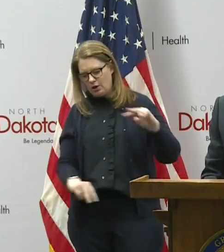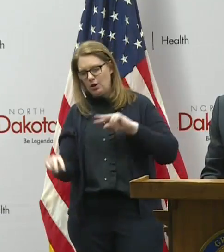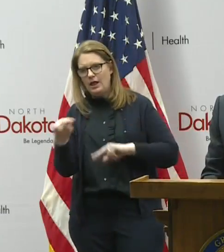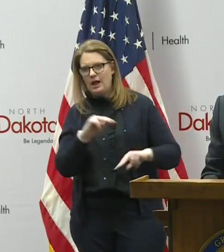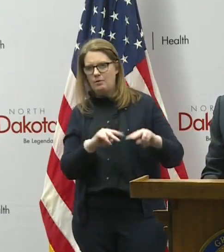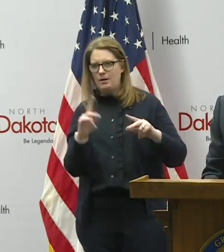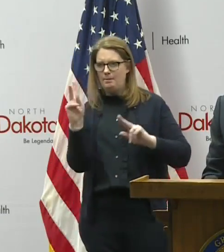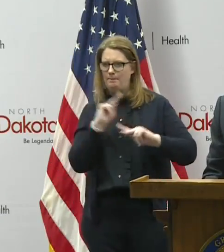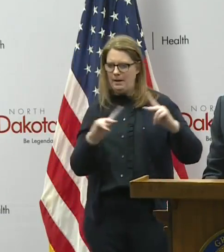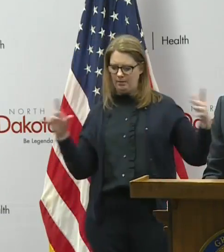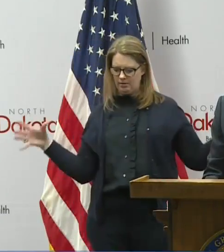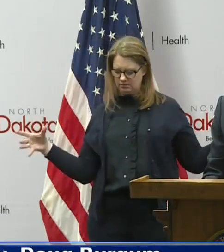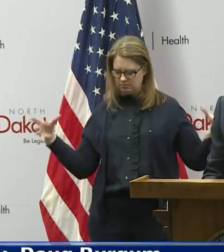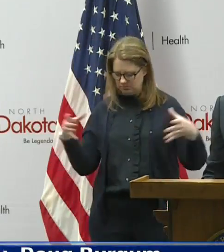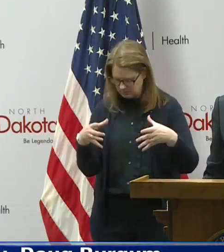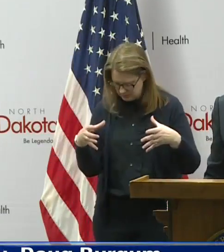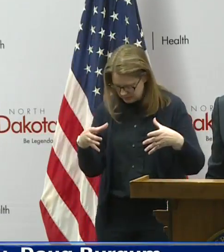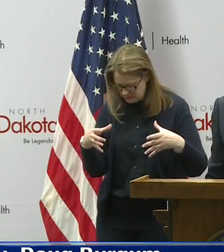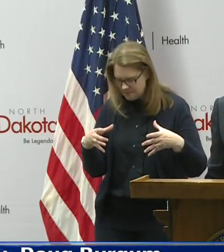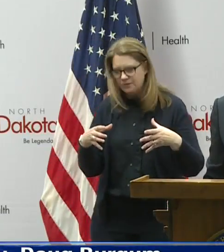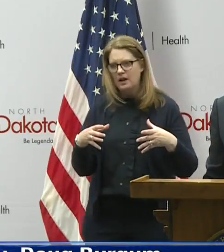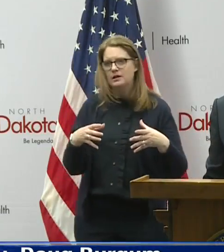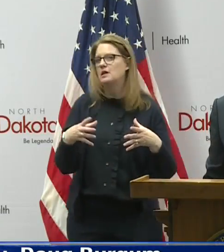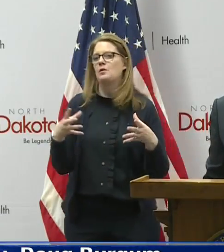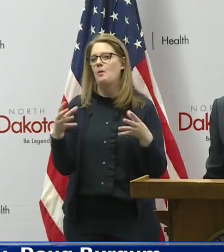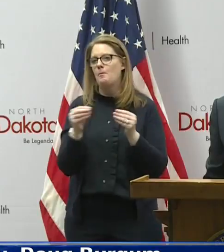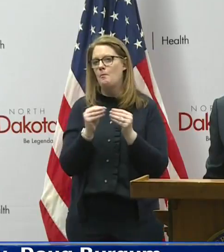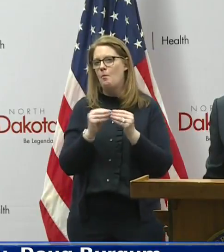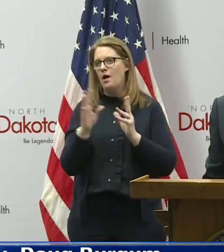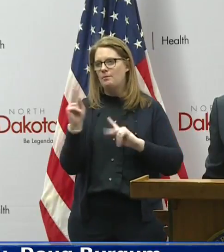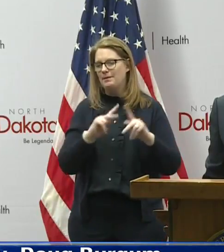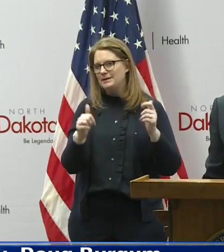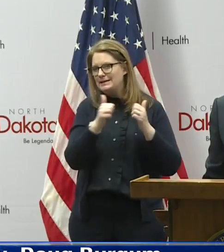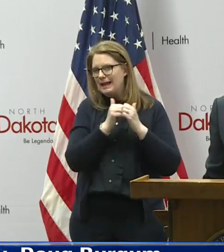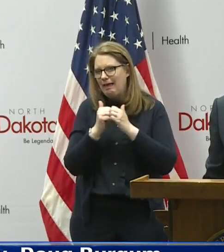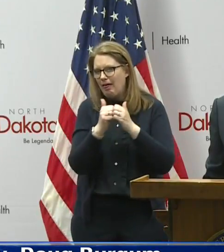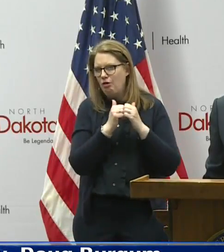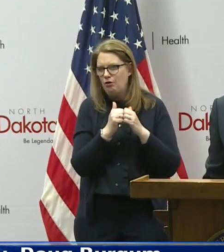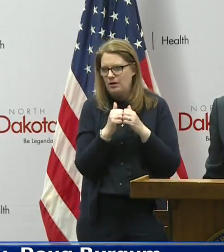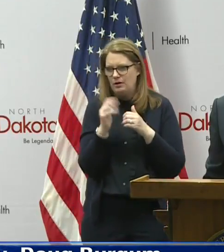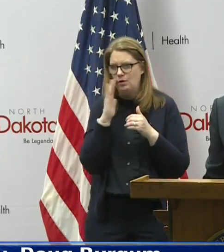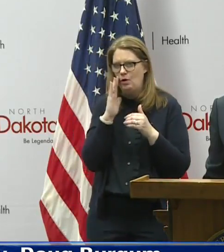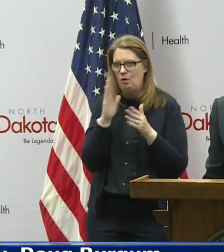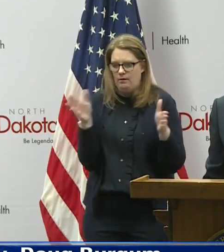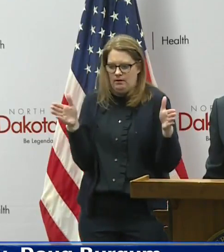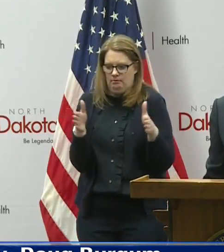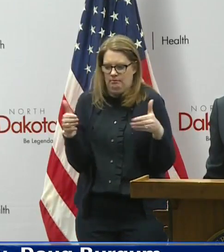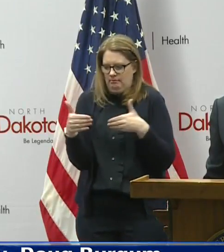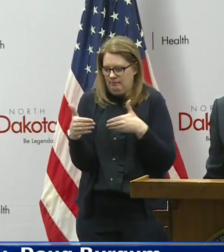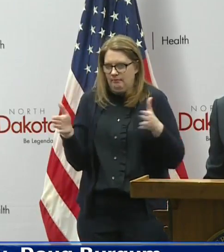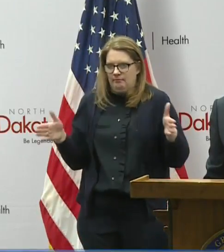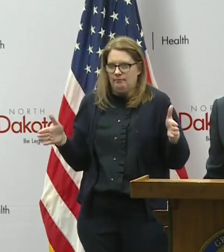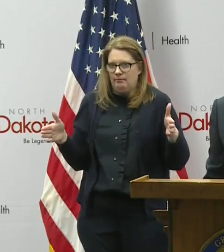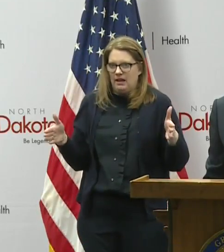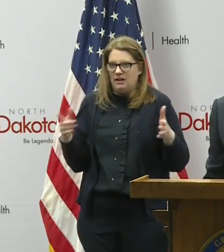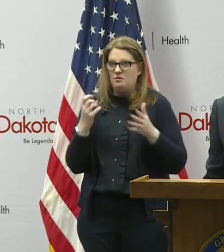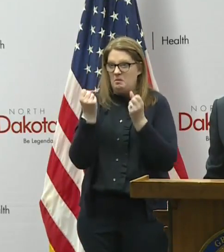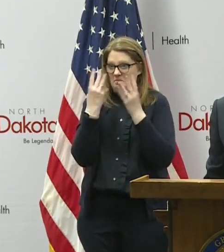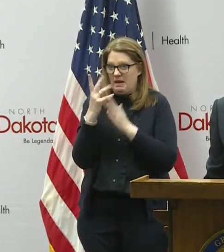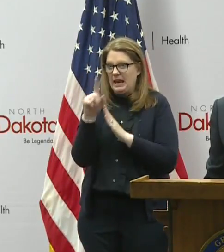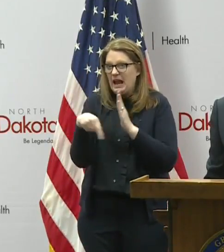there's nothing that puts more people together in closer spaces for more hours of a day than our